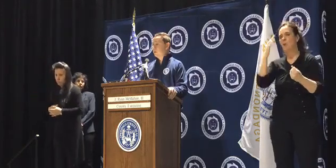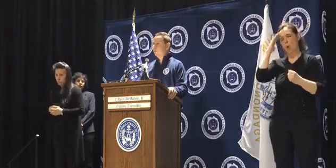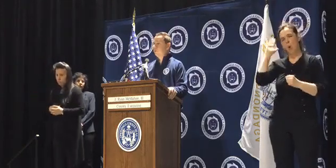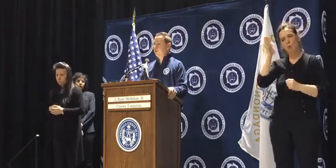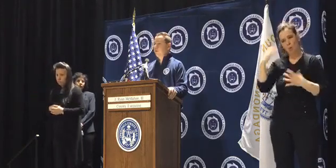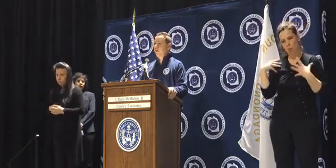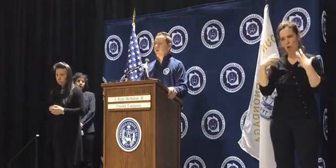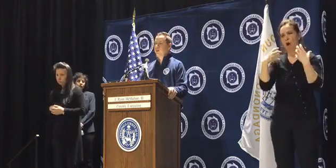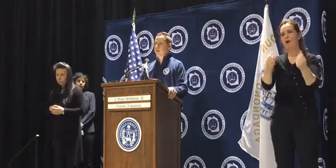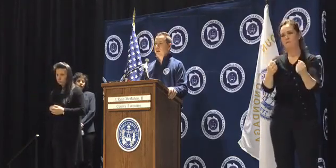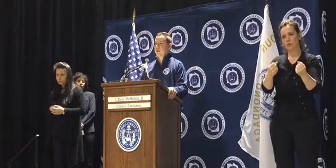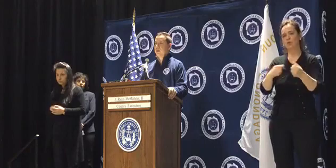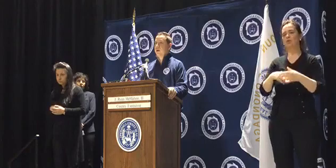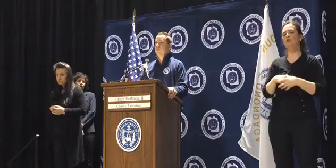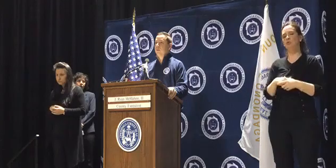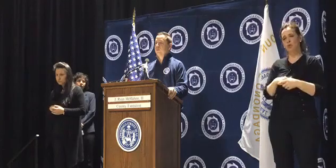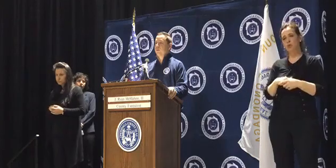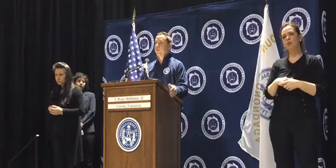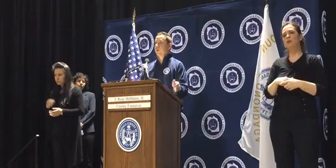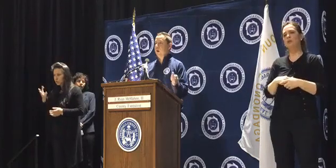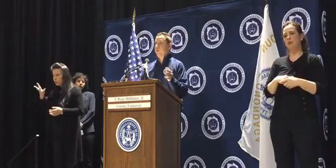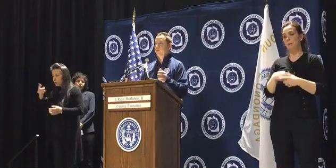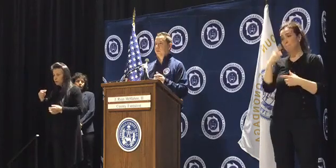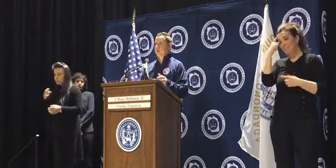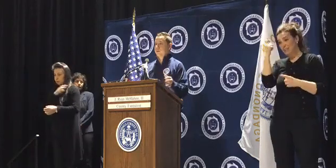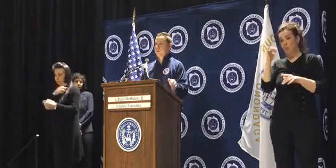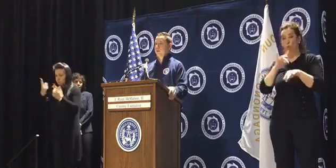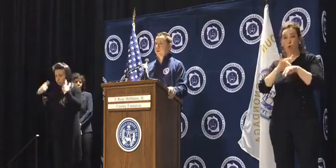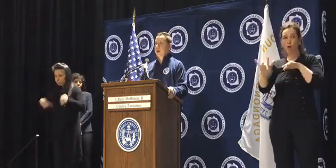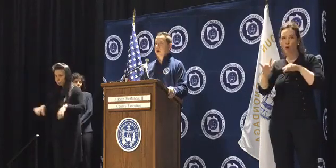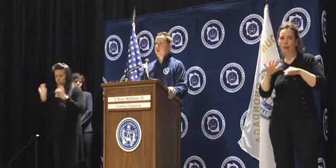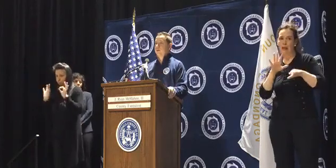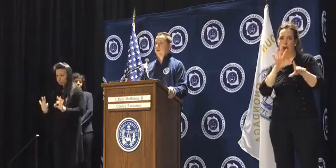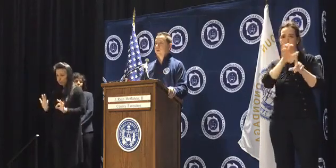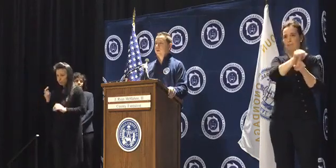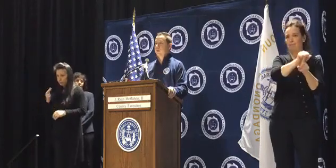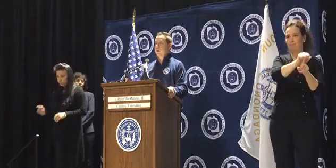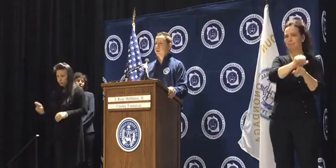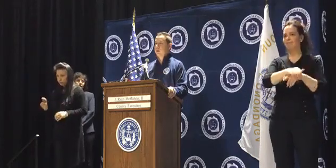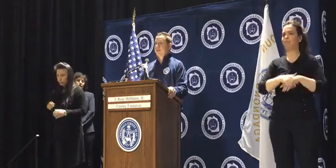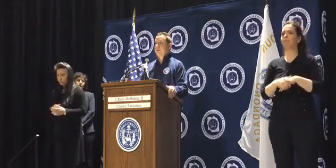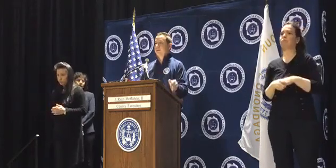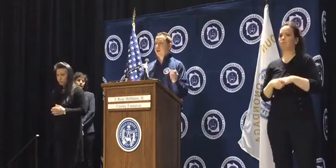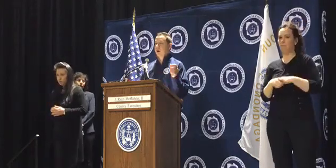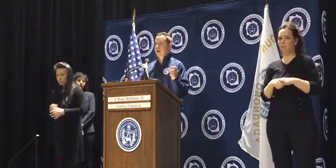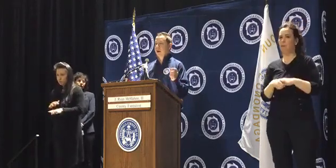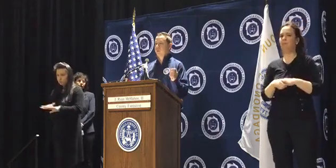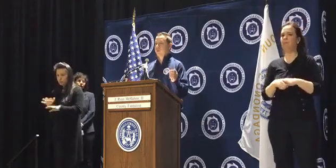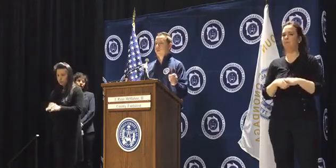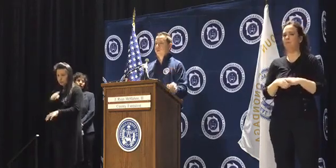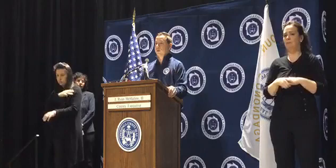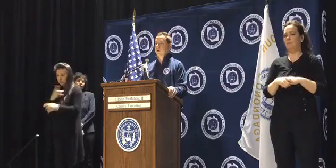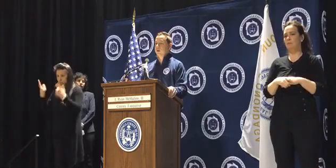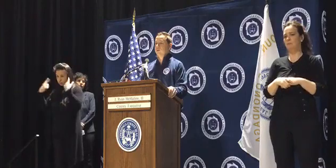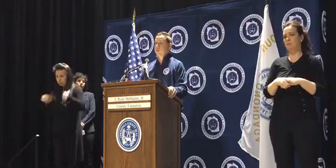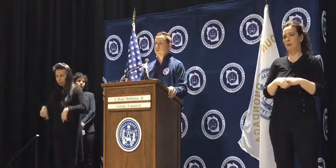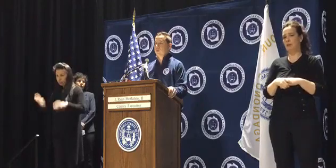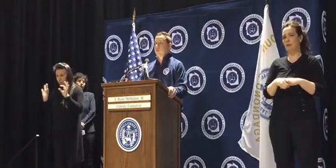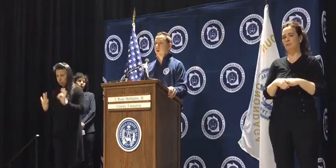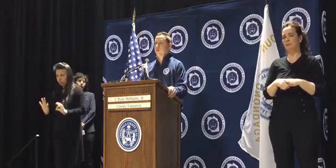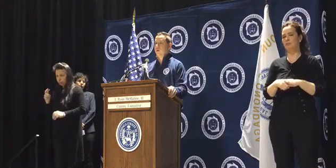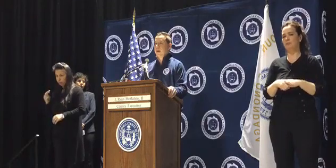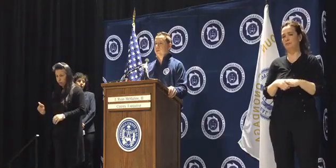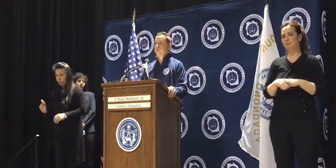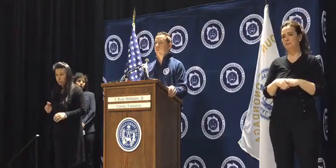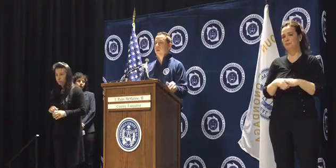of the process for the community to understand. Most people recover from this. And so certainly these are our neighbors. These are individuals